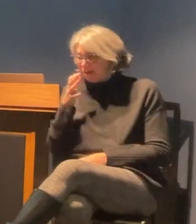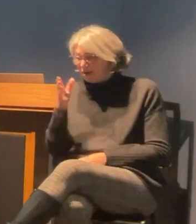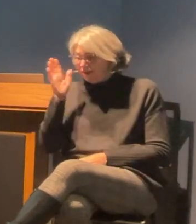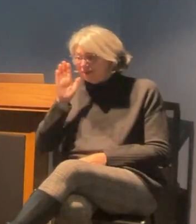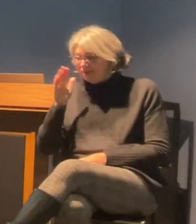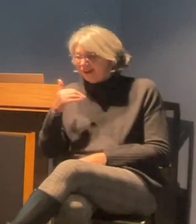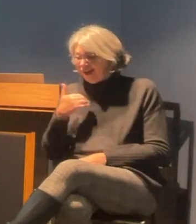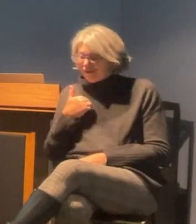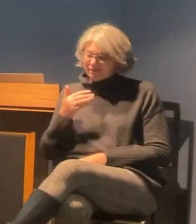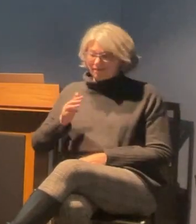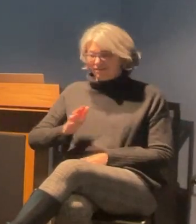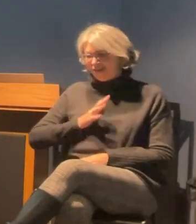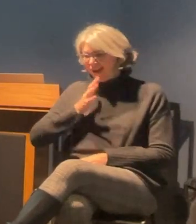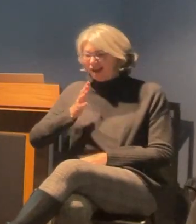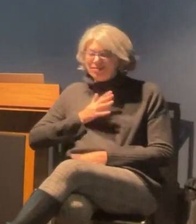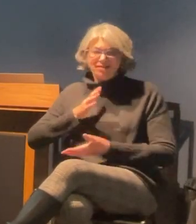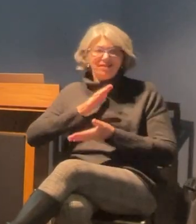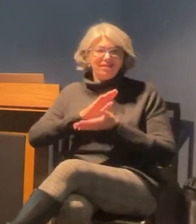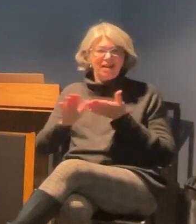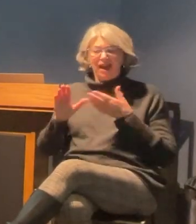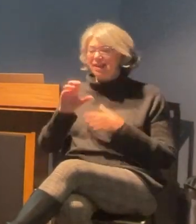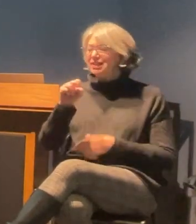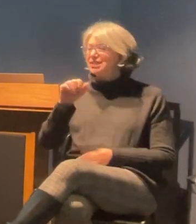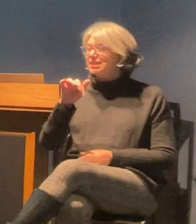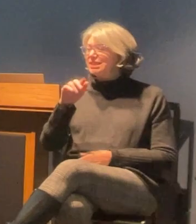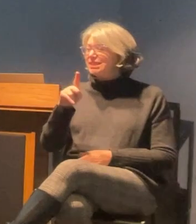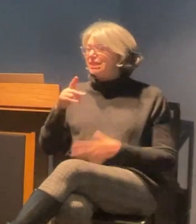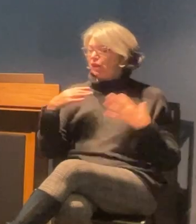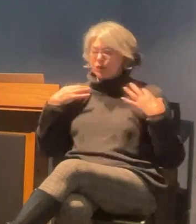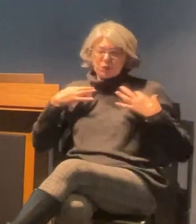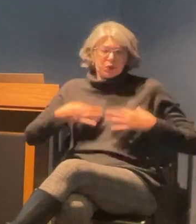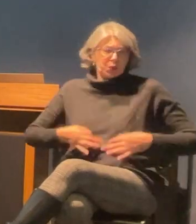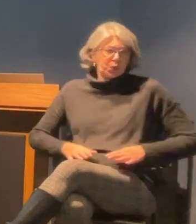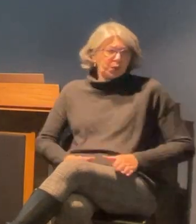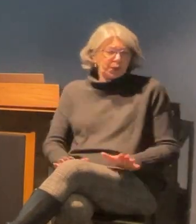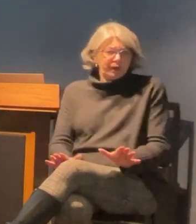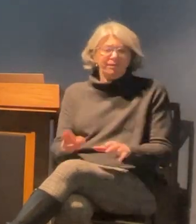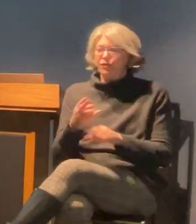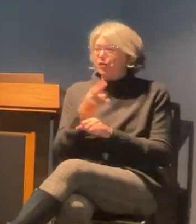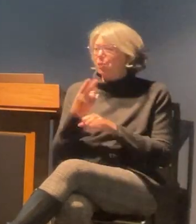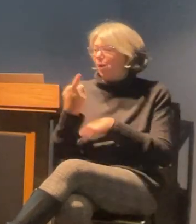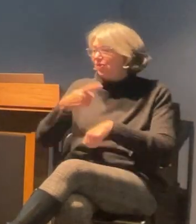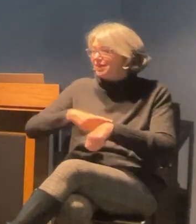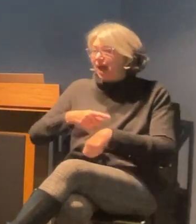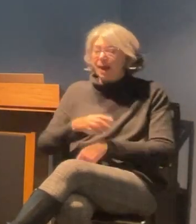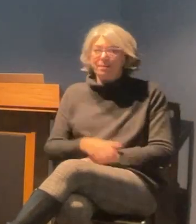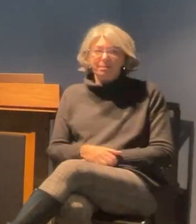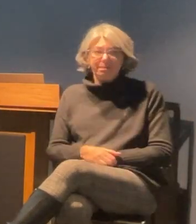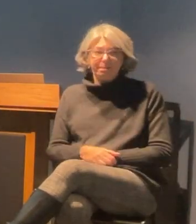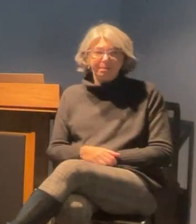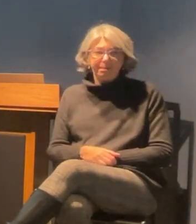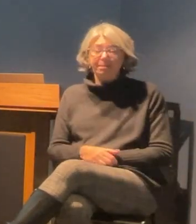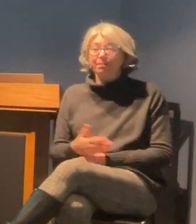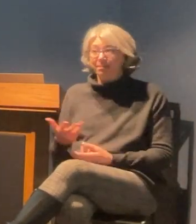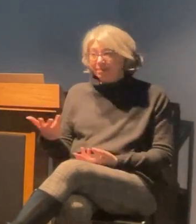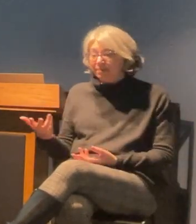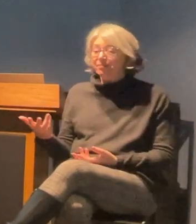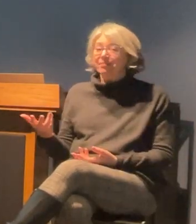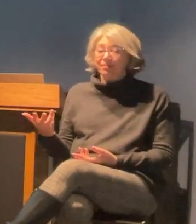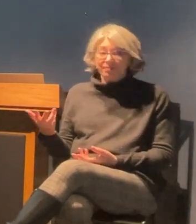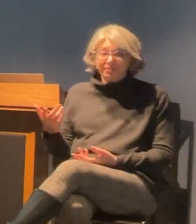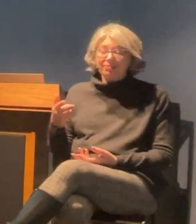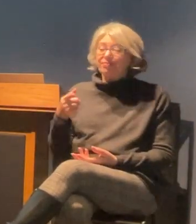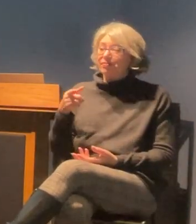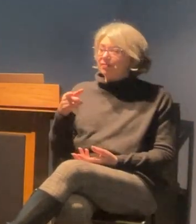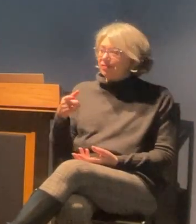have this fancy, nice silk suit that she used to wear all the time. Yeah. And she